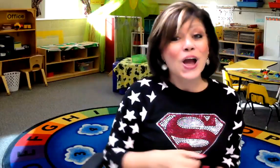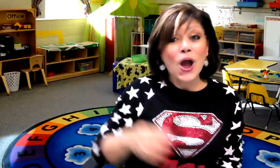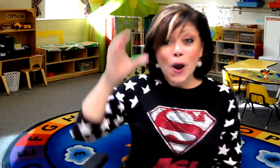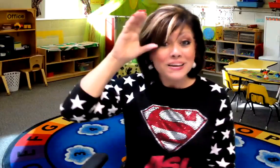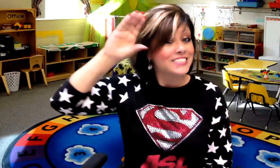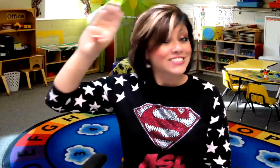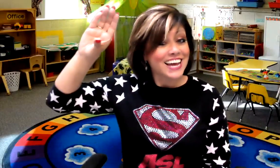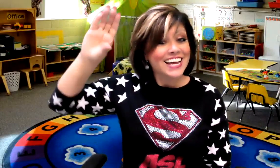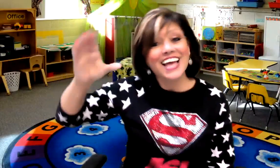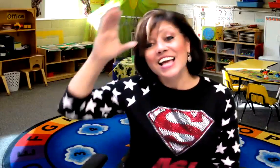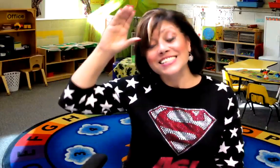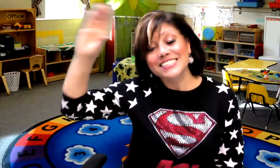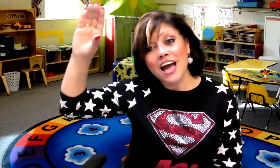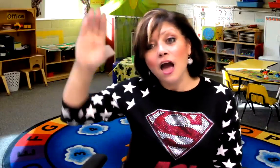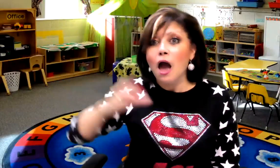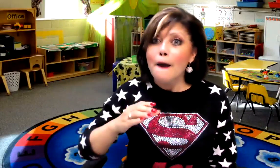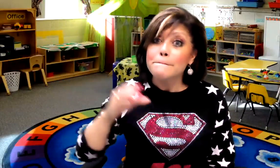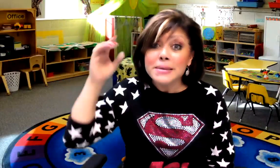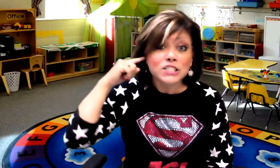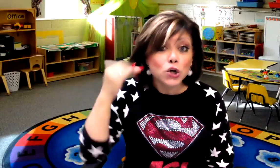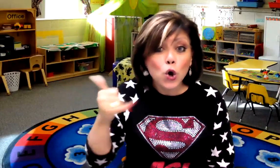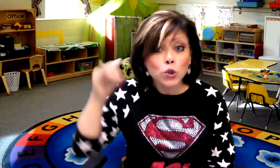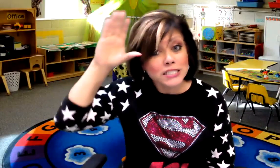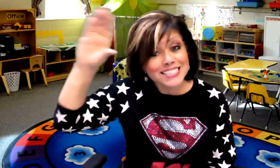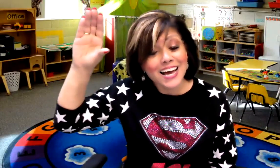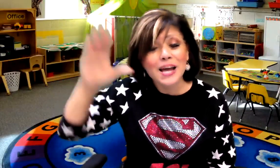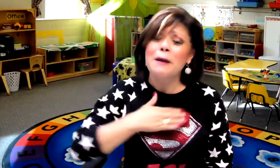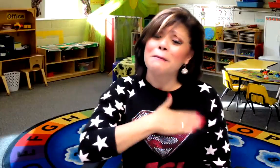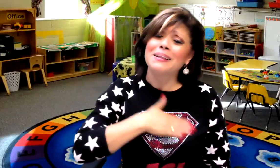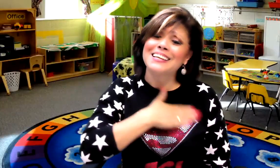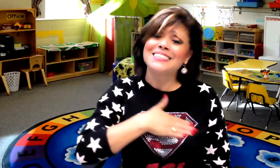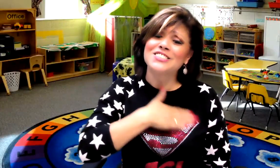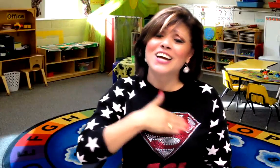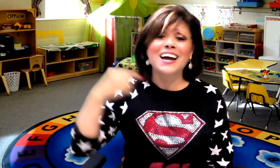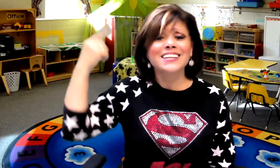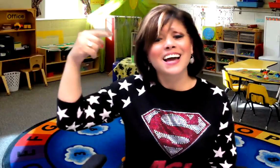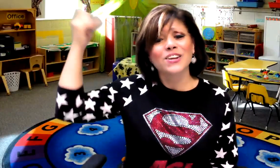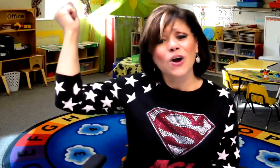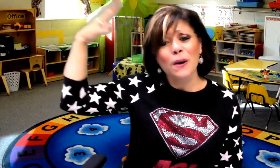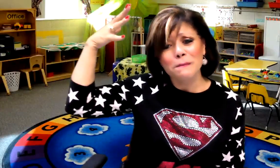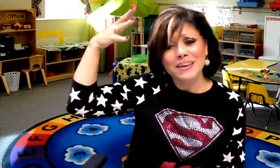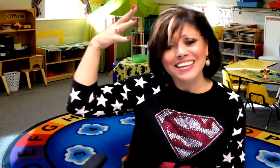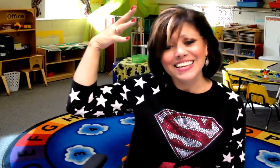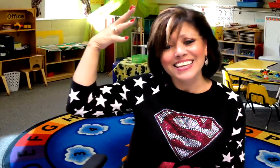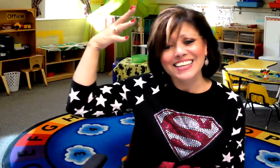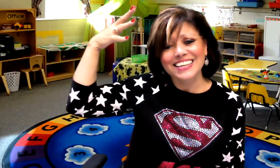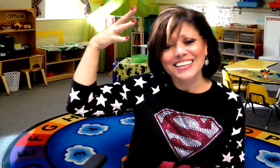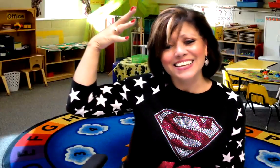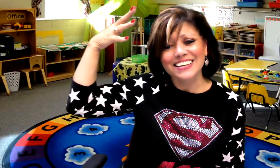Oh, Mr. Sun, Sun, Mr. Golden Sun, please shine down on me. Oh,